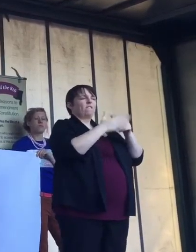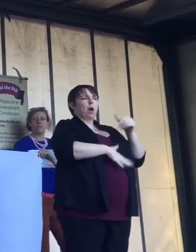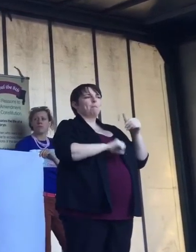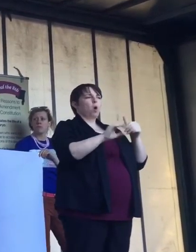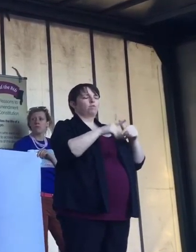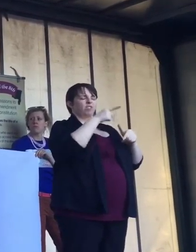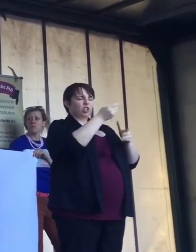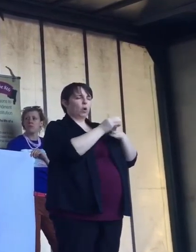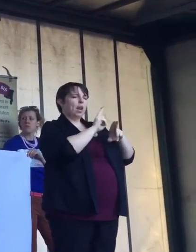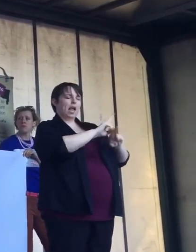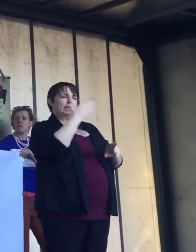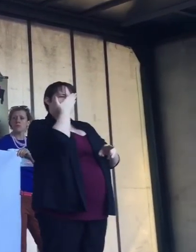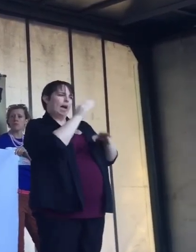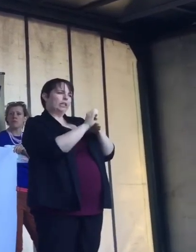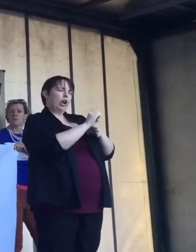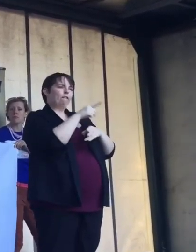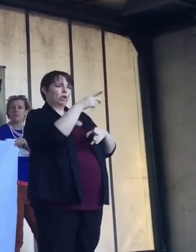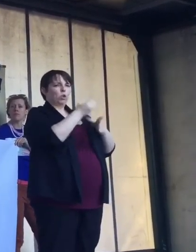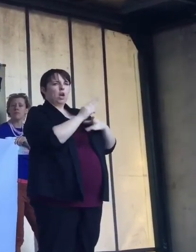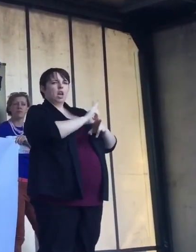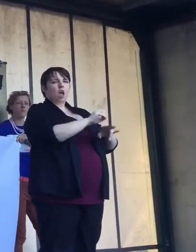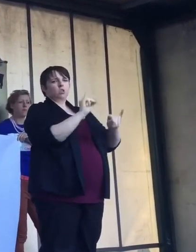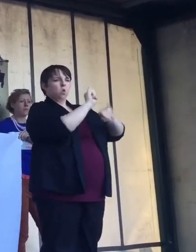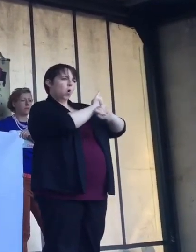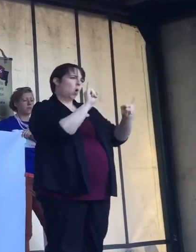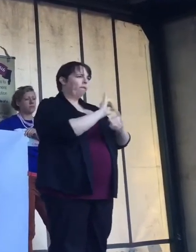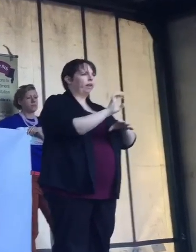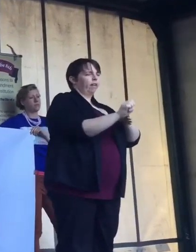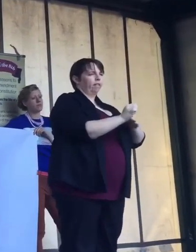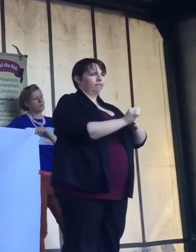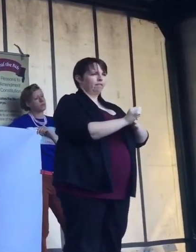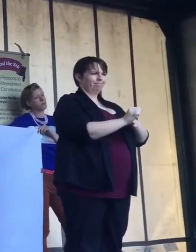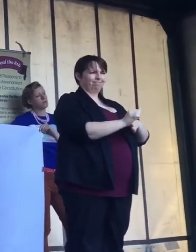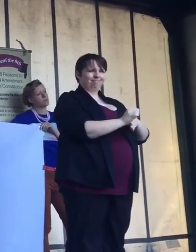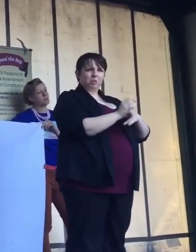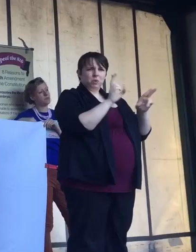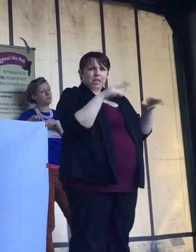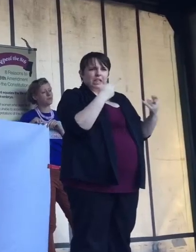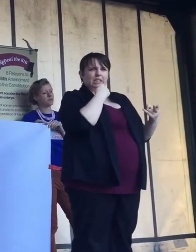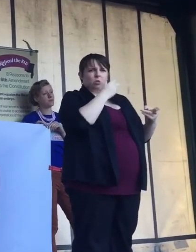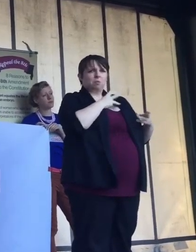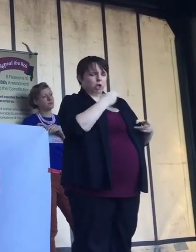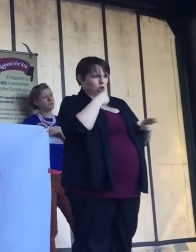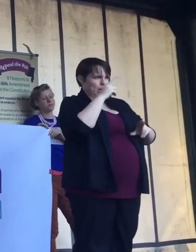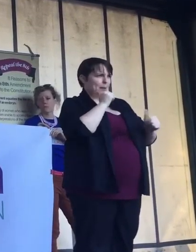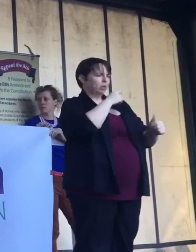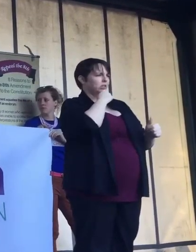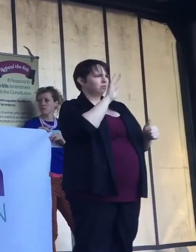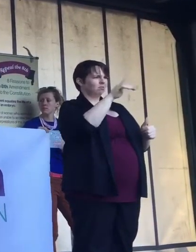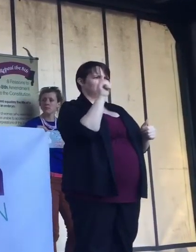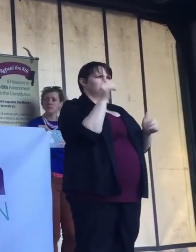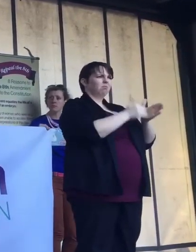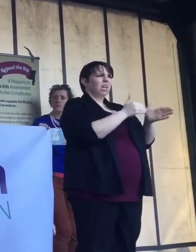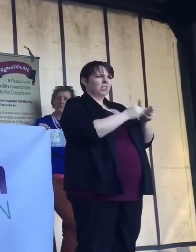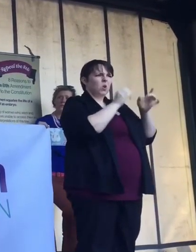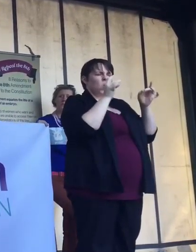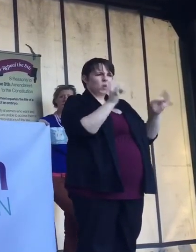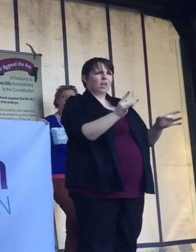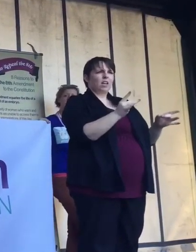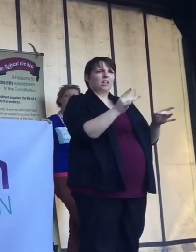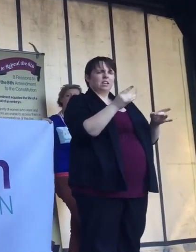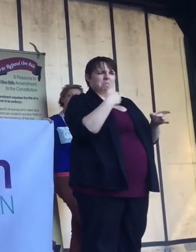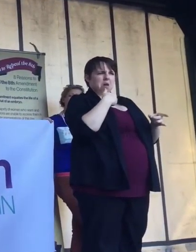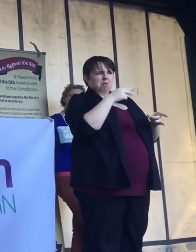not sad enough, tragic enough, are we going to be able to say, yes, I think that it's okay to deny you